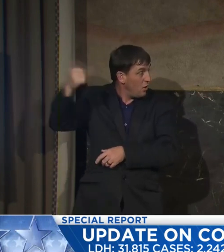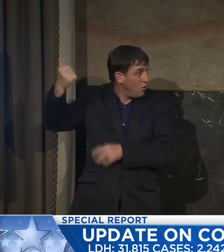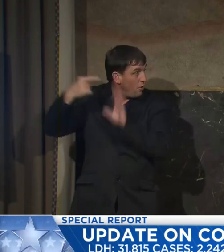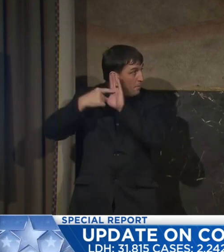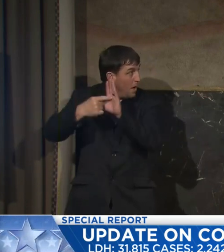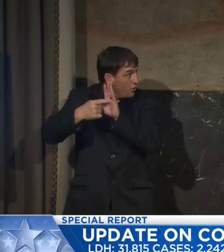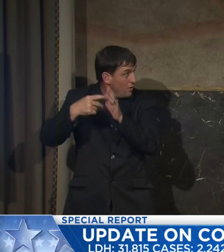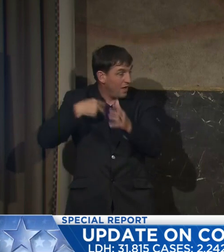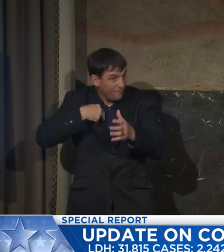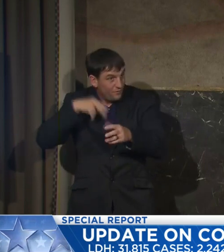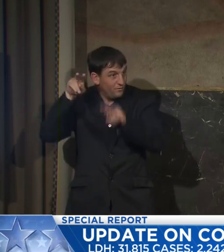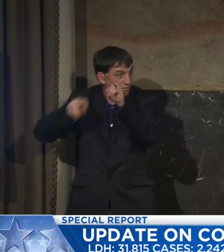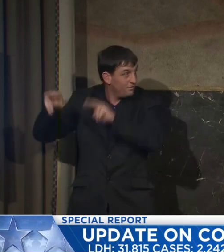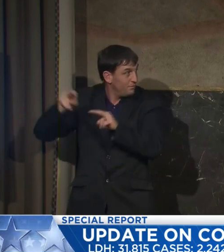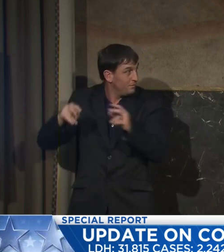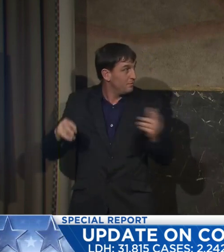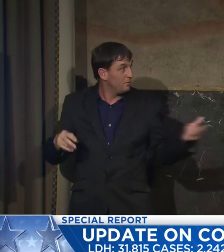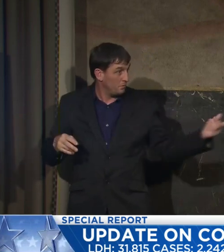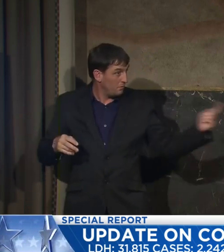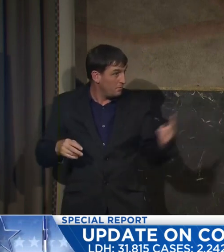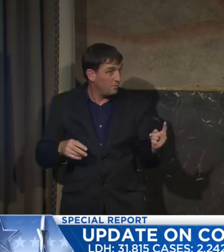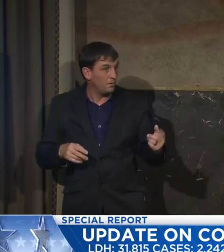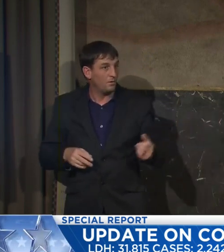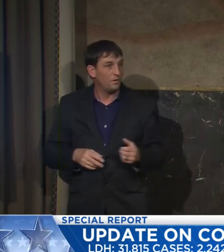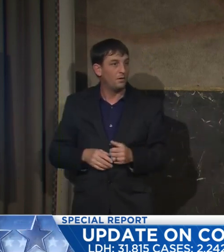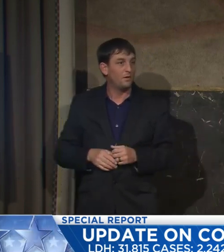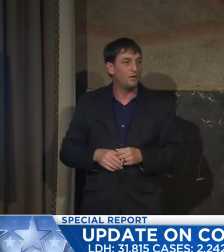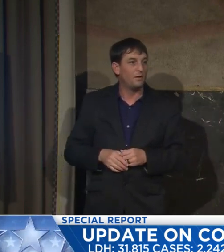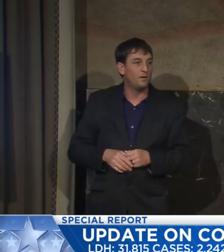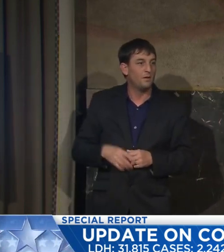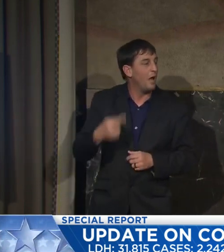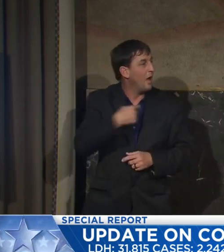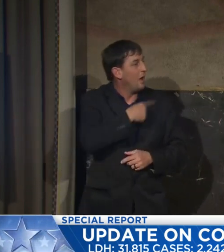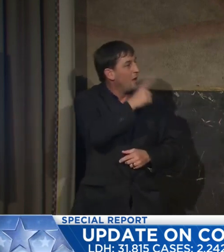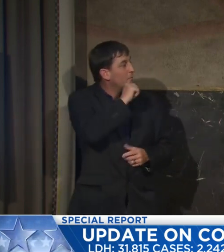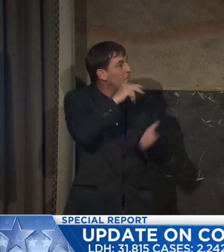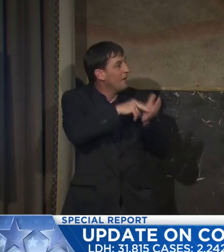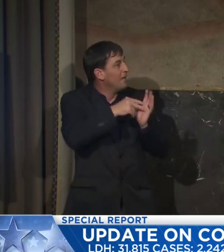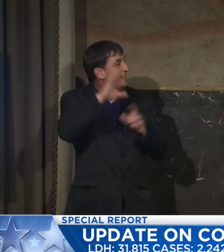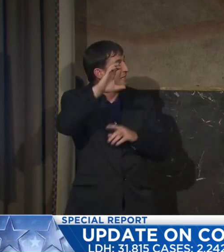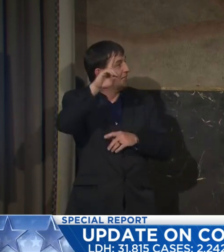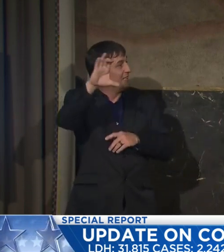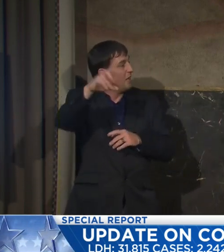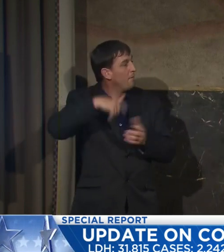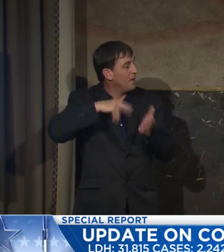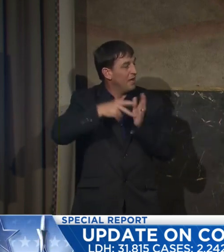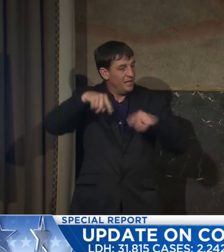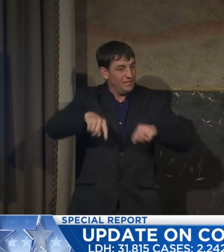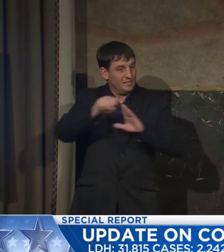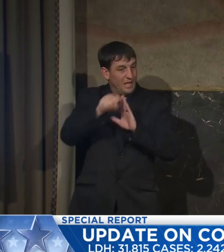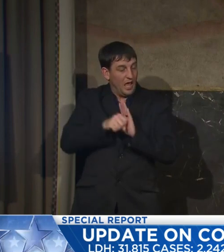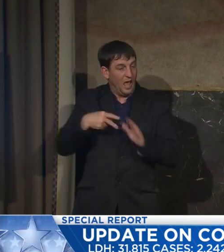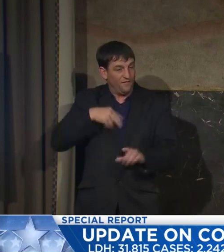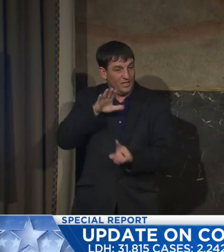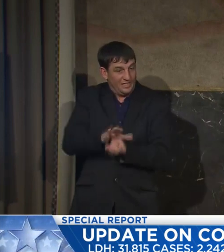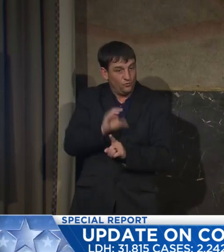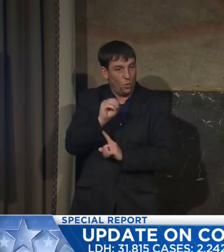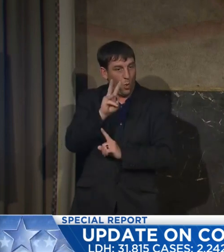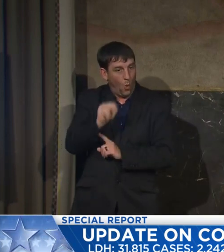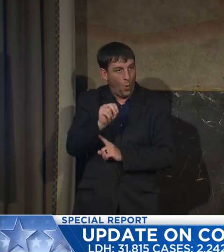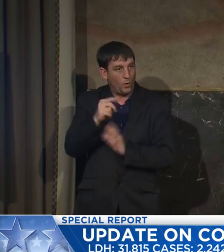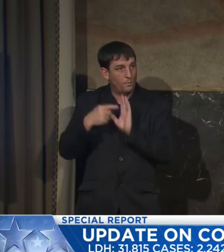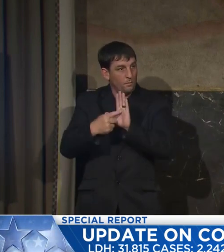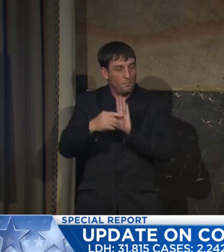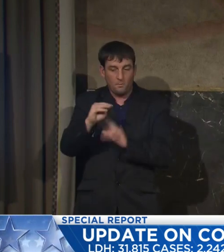that would look like. Yeah, come on. Well, and I didn't necessarily mean from CDC. I mean, the state is running its own models. So I'm assuming